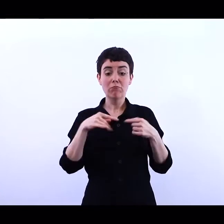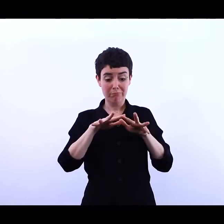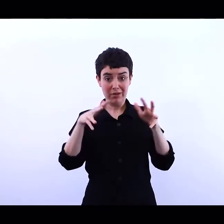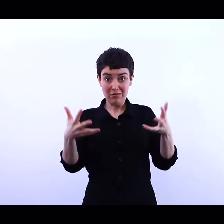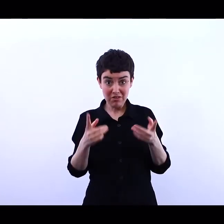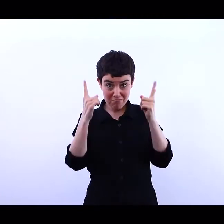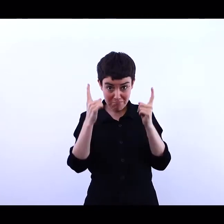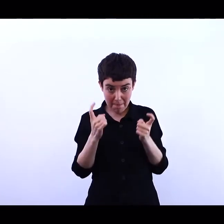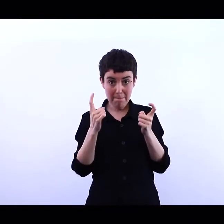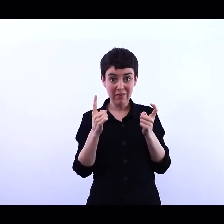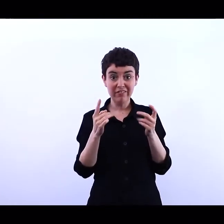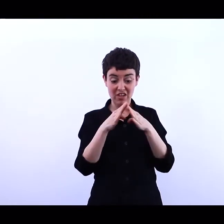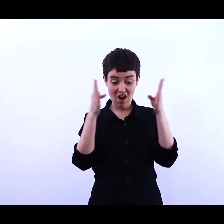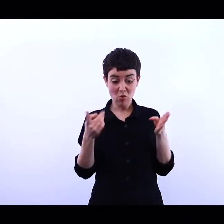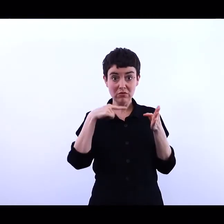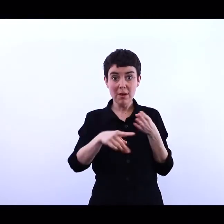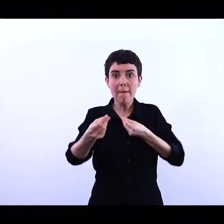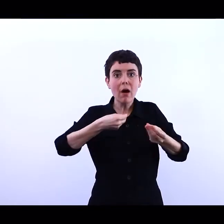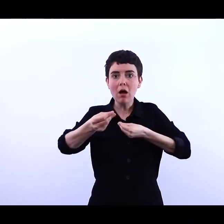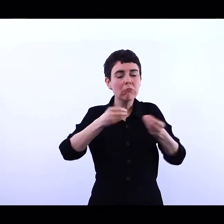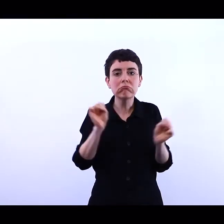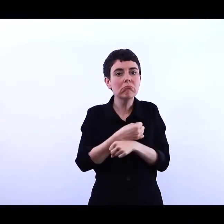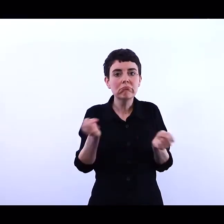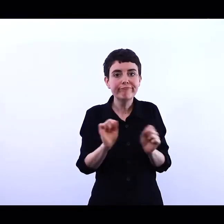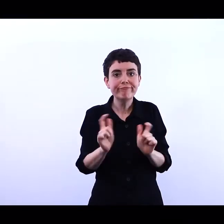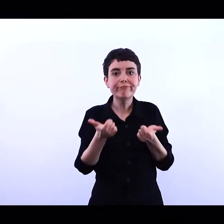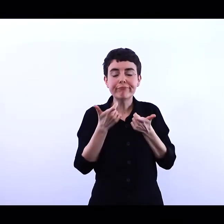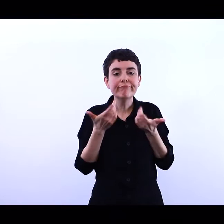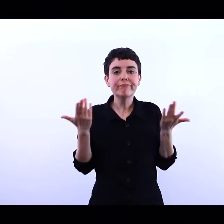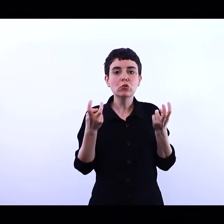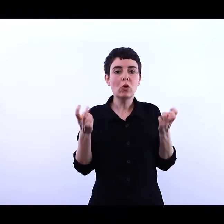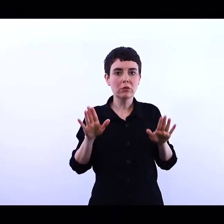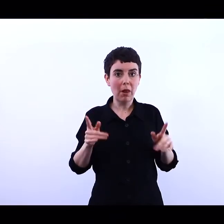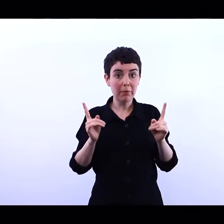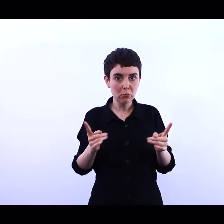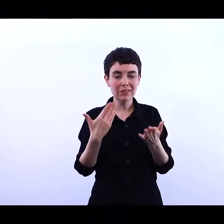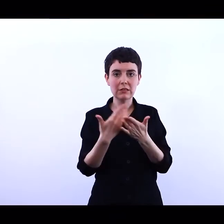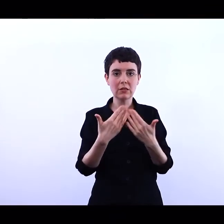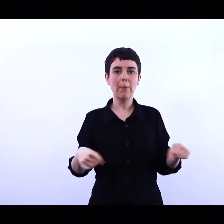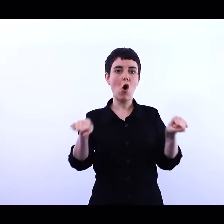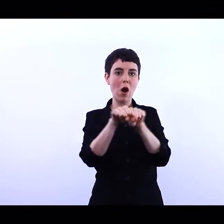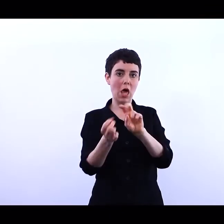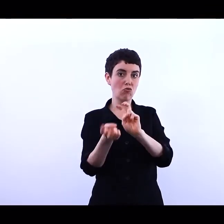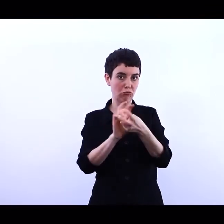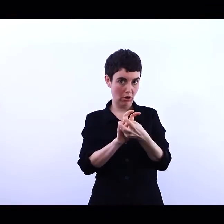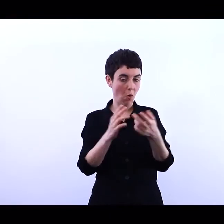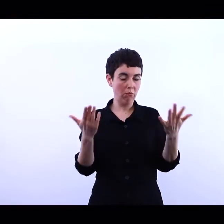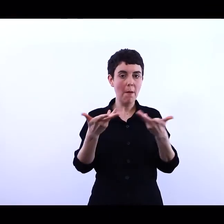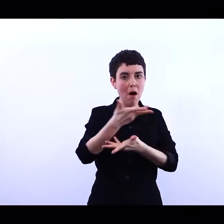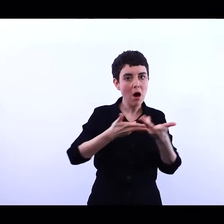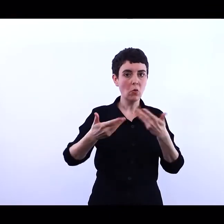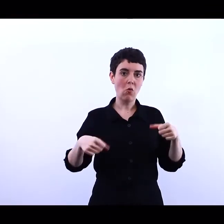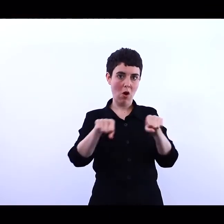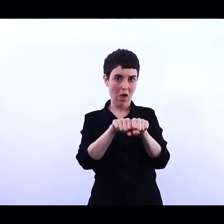the physical building, they adopted Zoom and an online scheduling application. A few months later, they're looking at